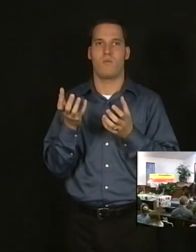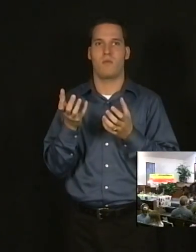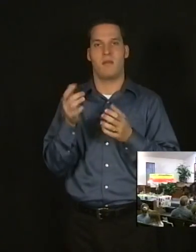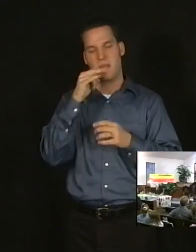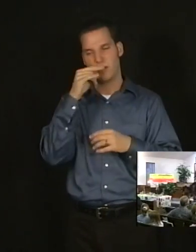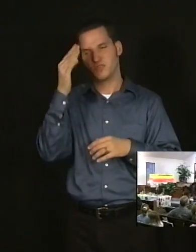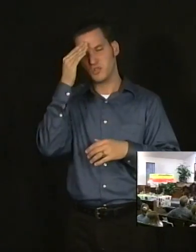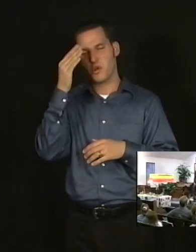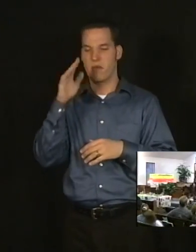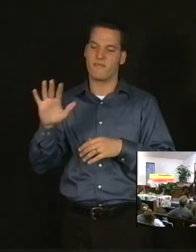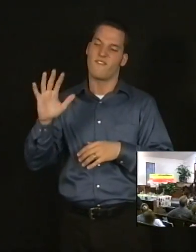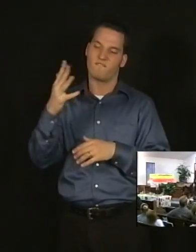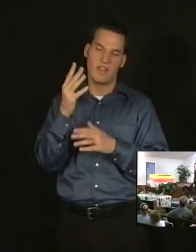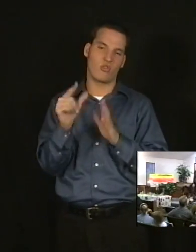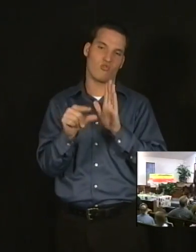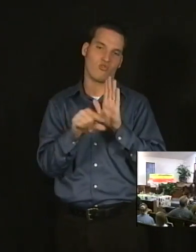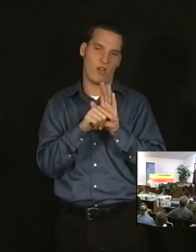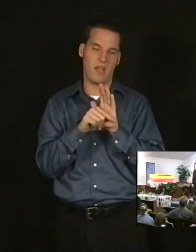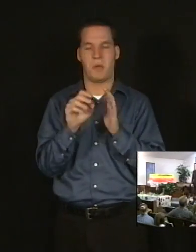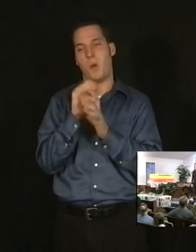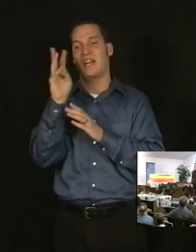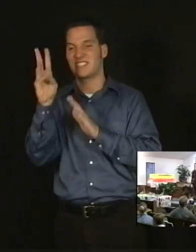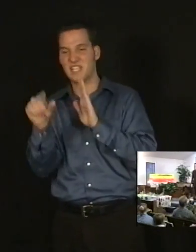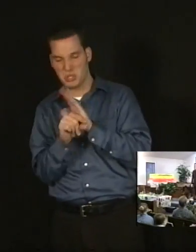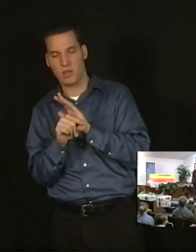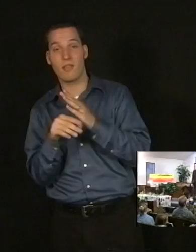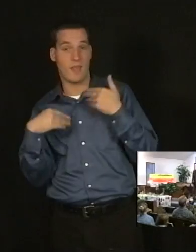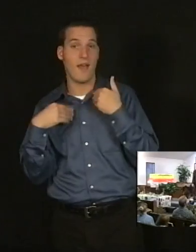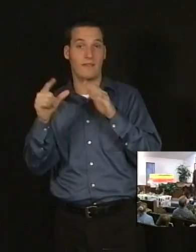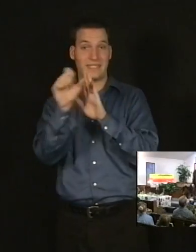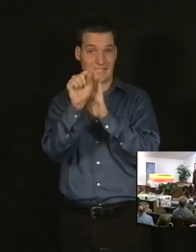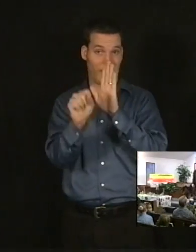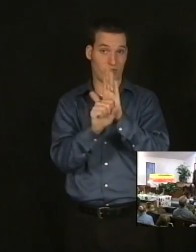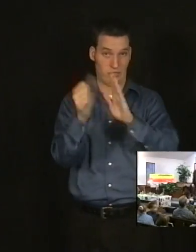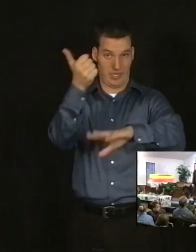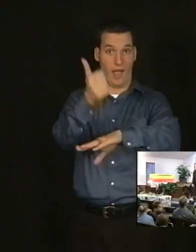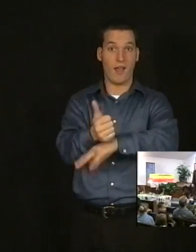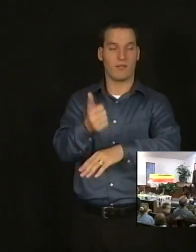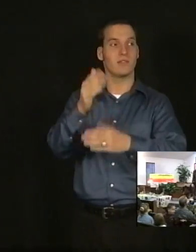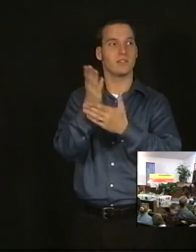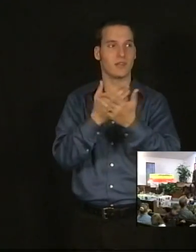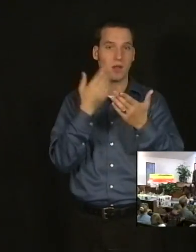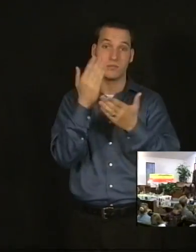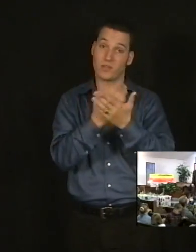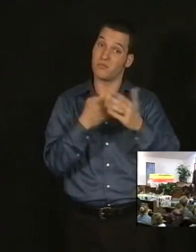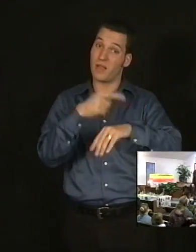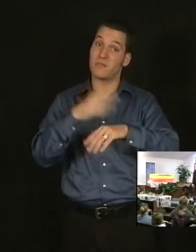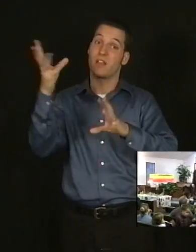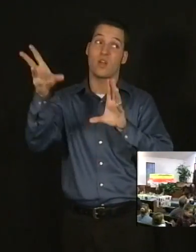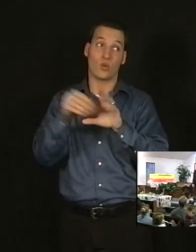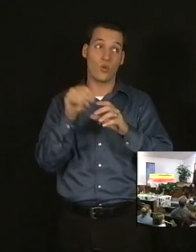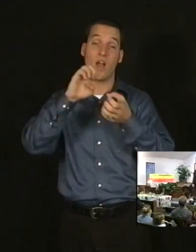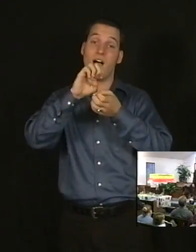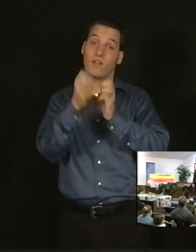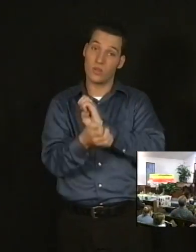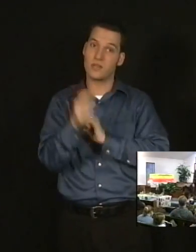7th grade. They have state standards. And they sometimes include evolution. The kid must know about evolution by 8th